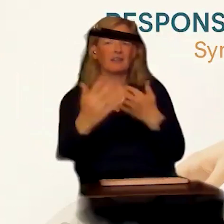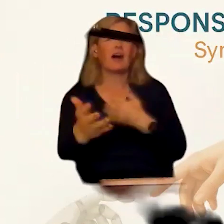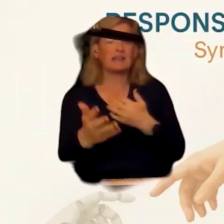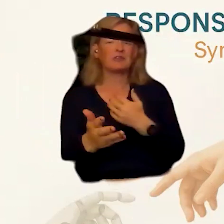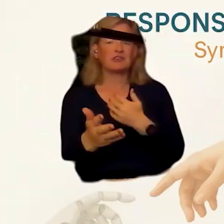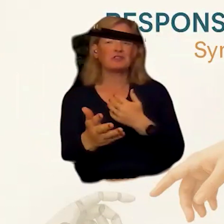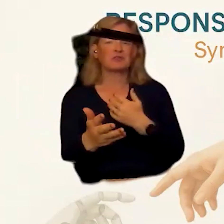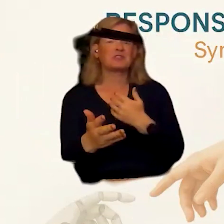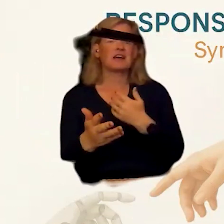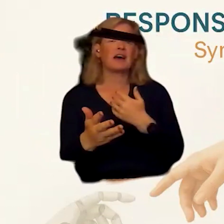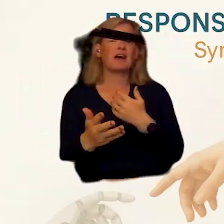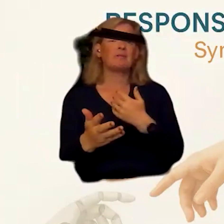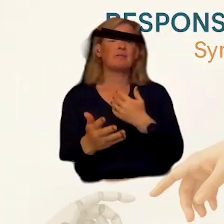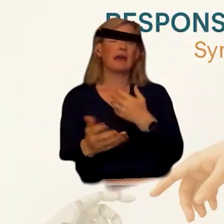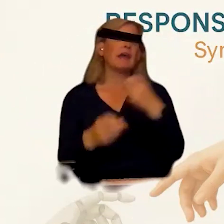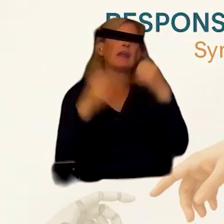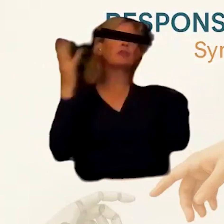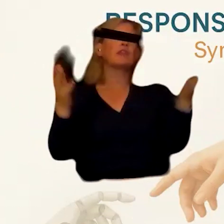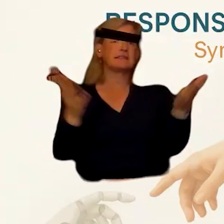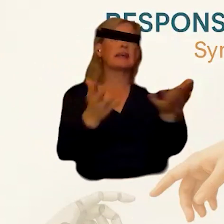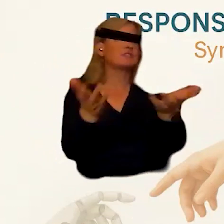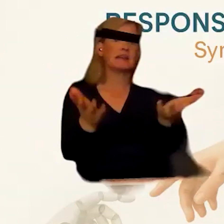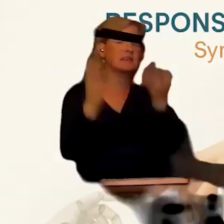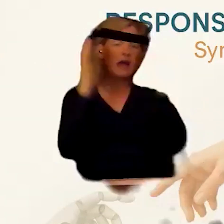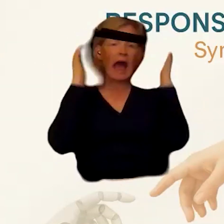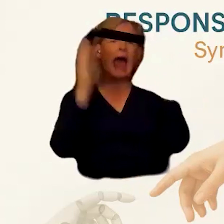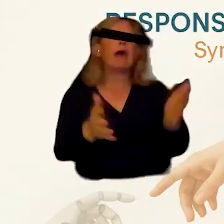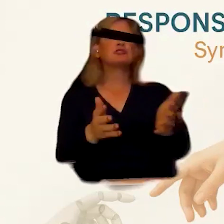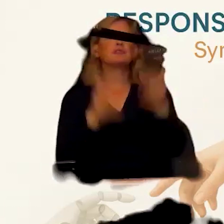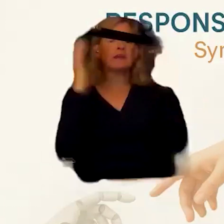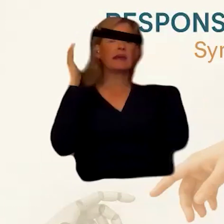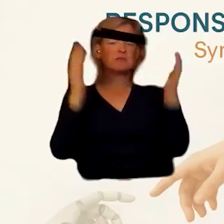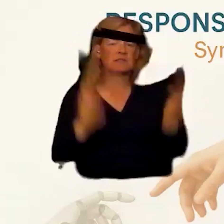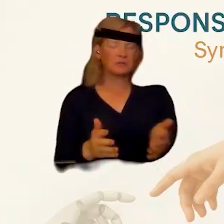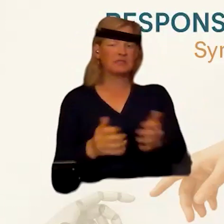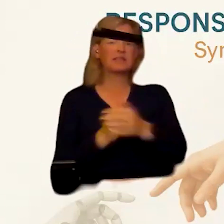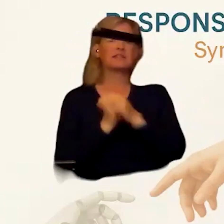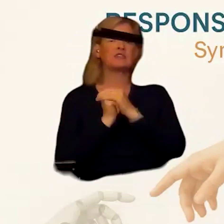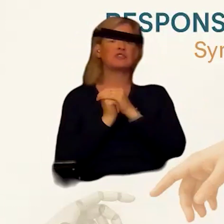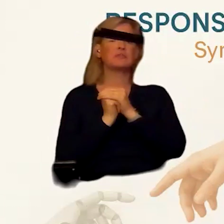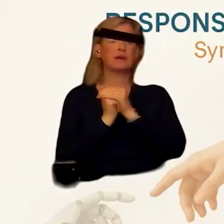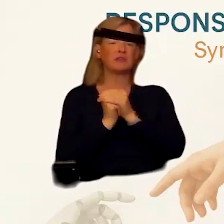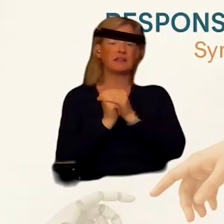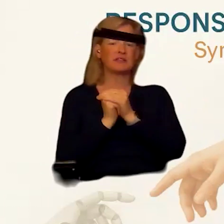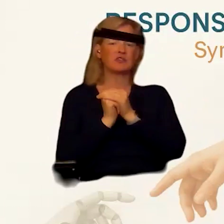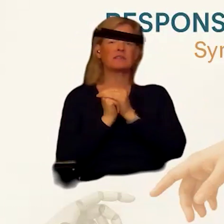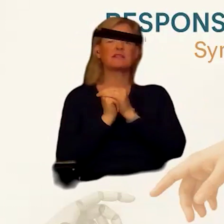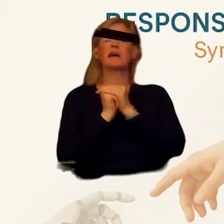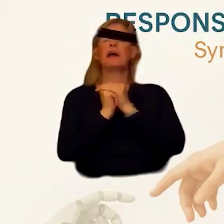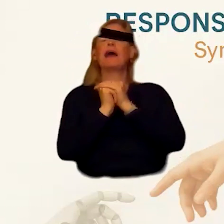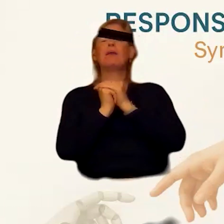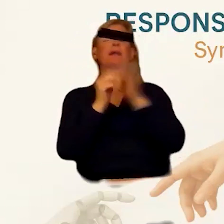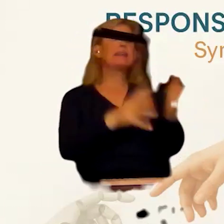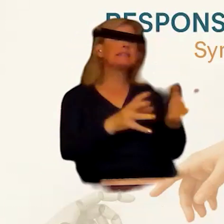you weren't aligned with the users. The last thing I'll say is, absolutely, it was an explicit intention to build it as a